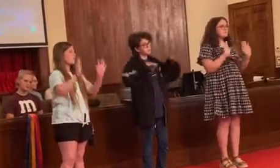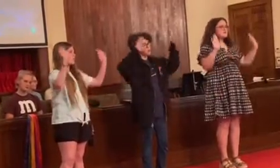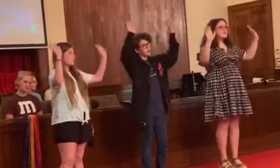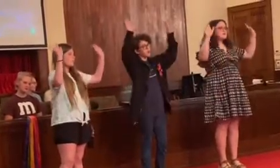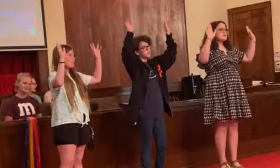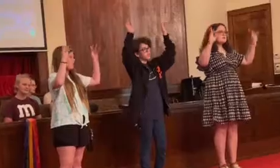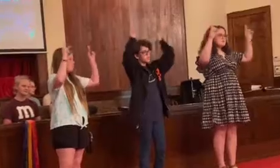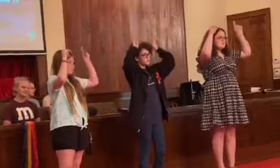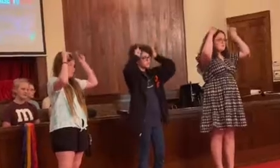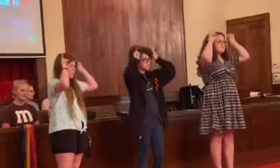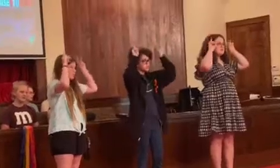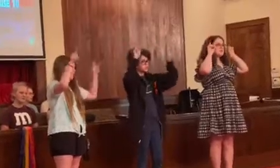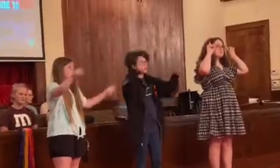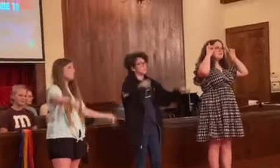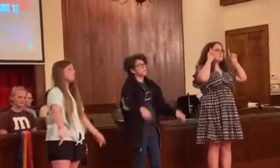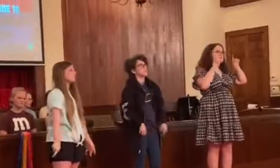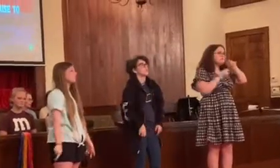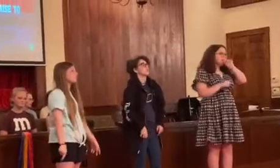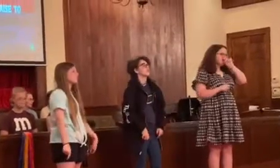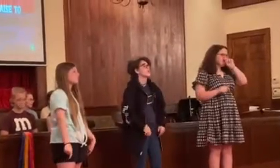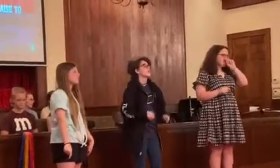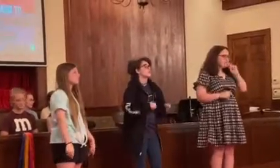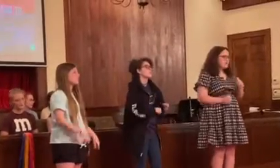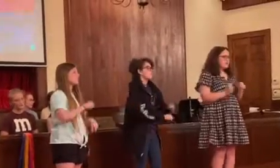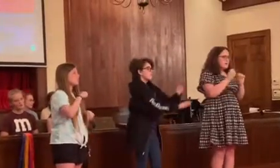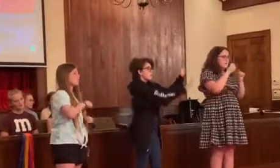praise to the King